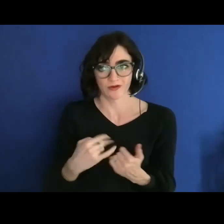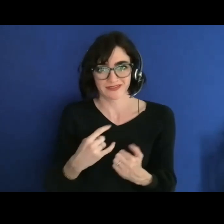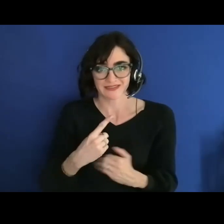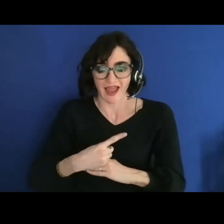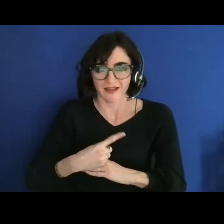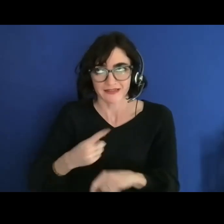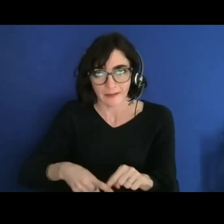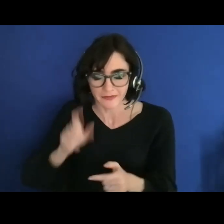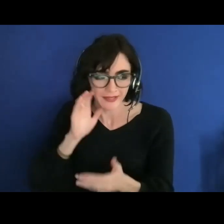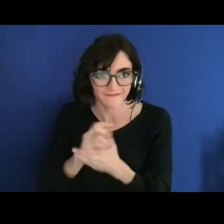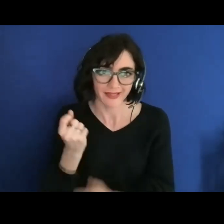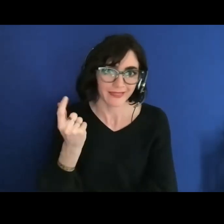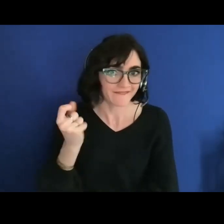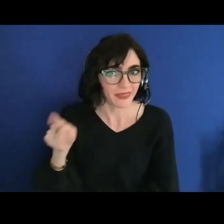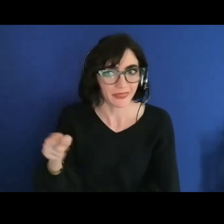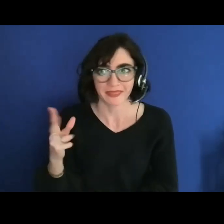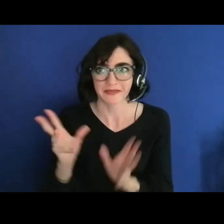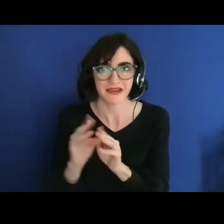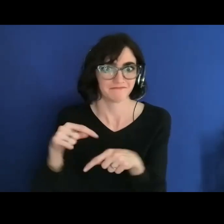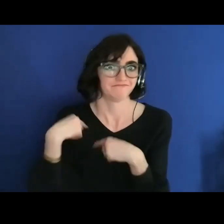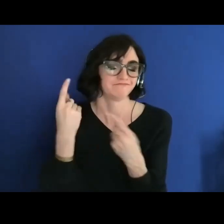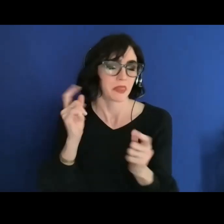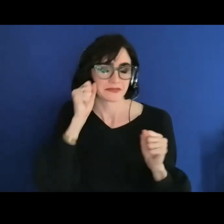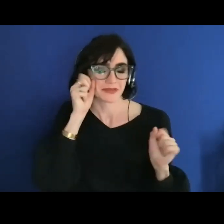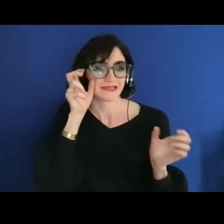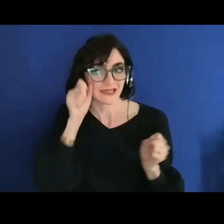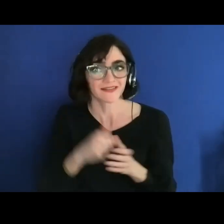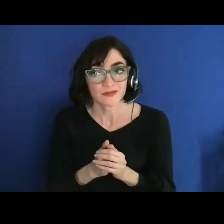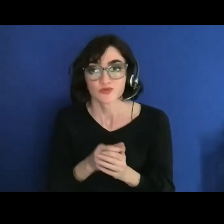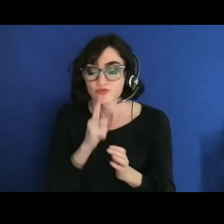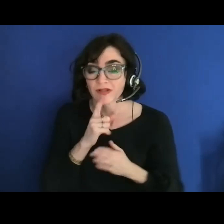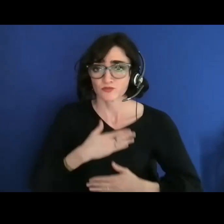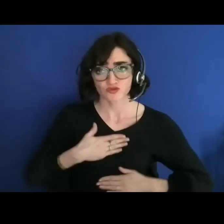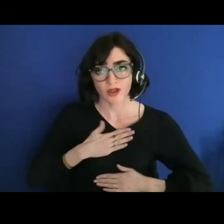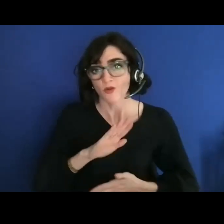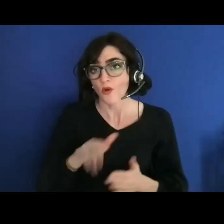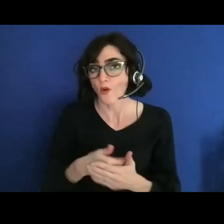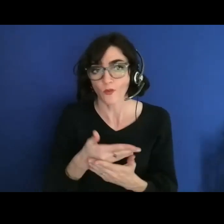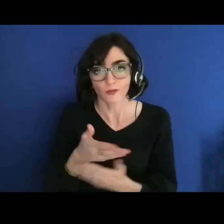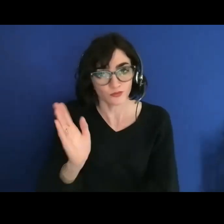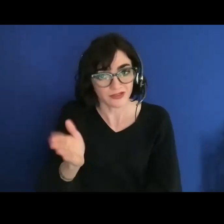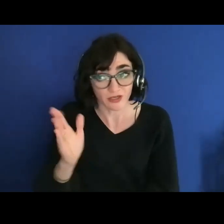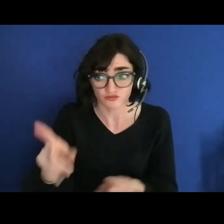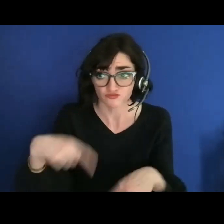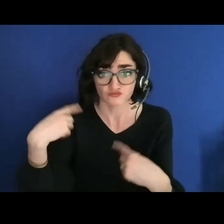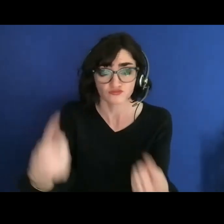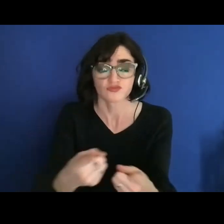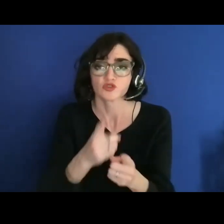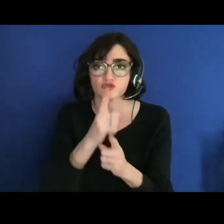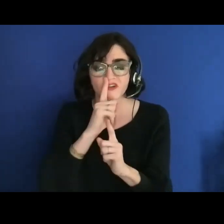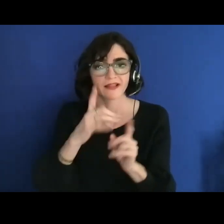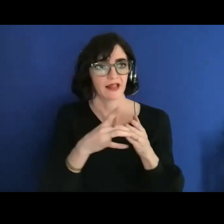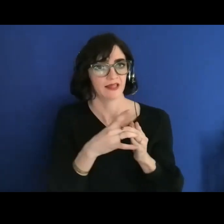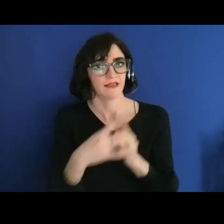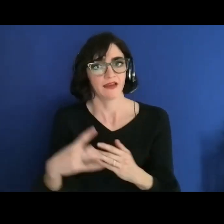like our 11th meeting. So that's incredible. And I appreciate all the presentations that we've had to kind of build up to this